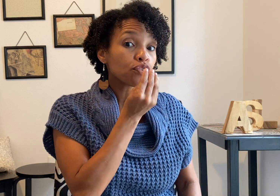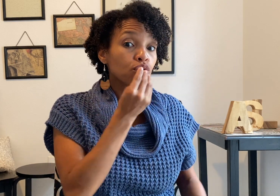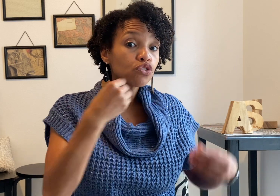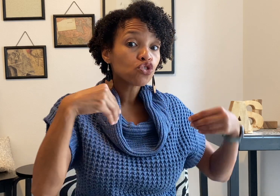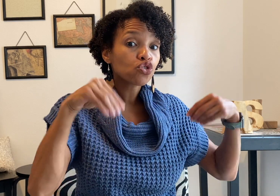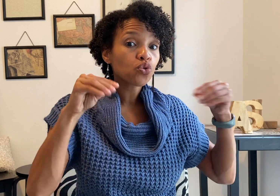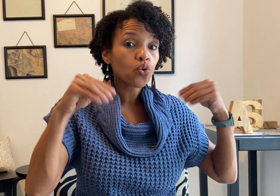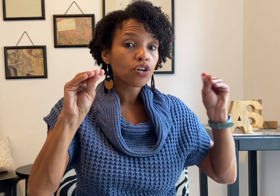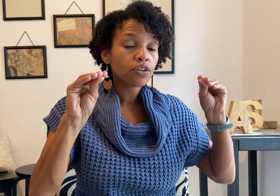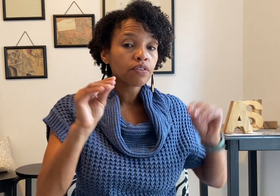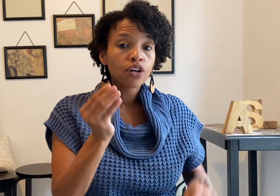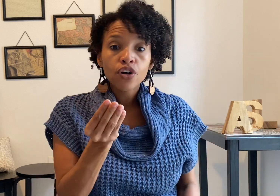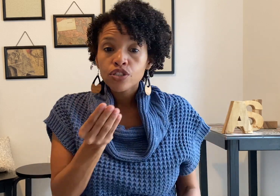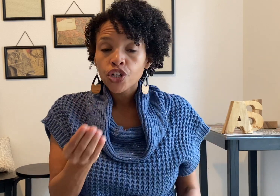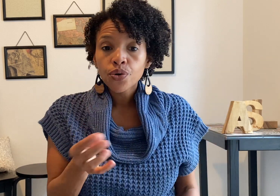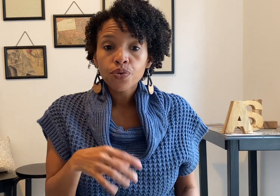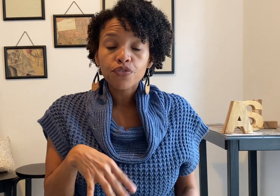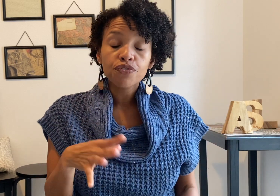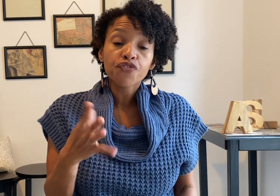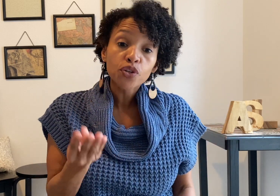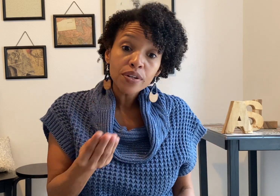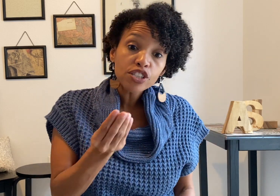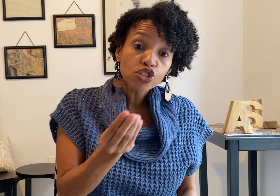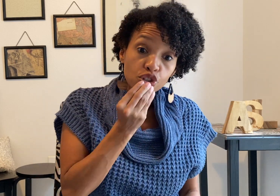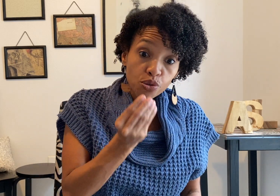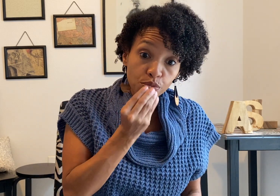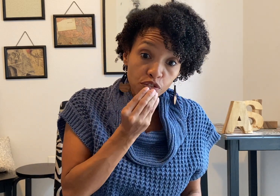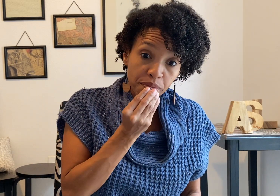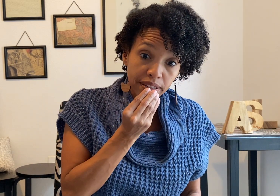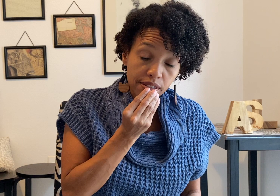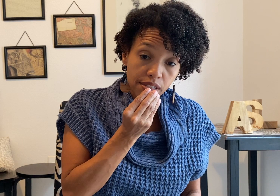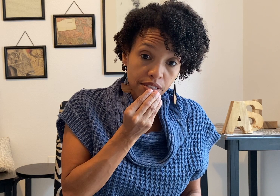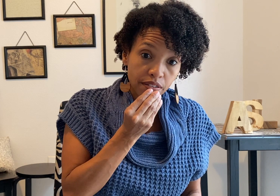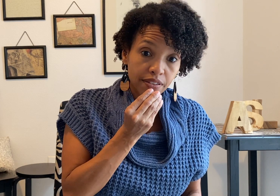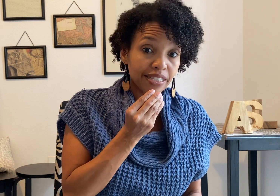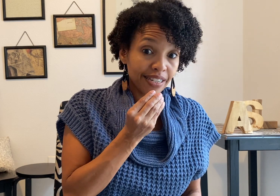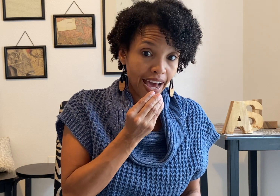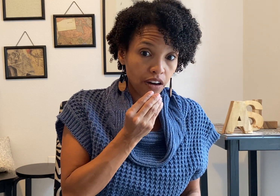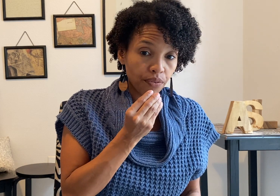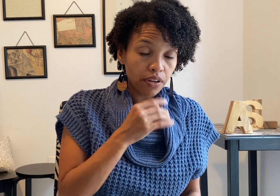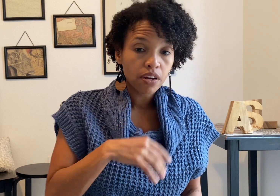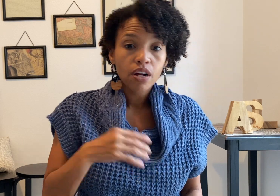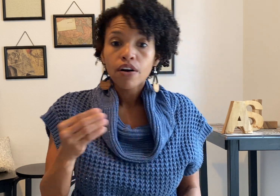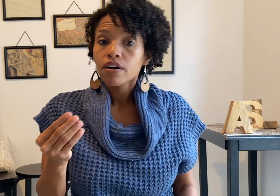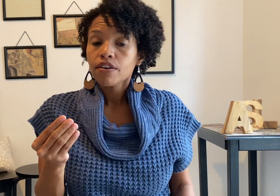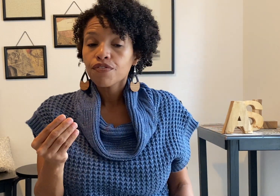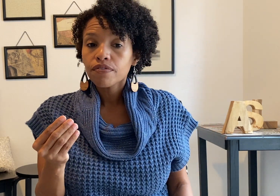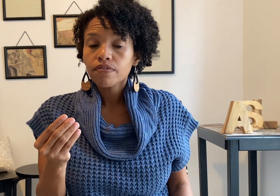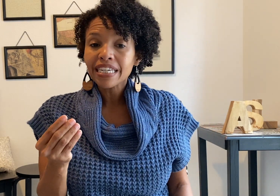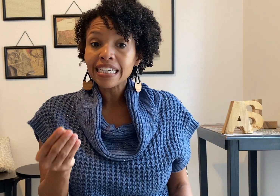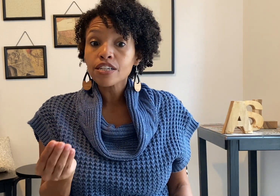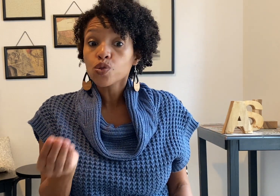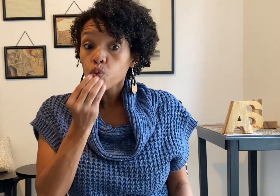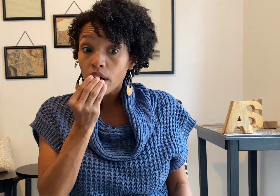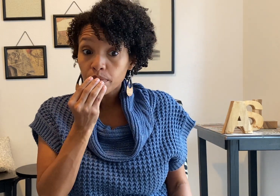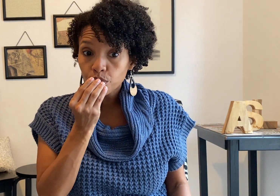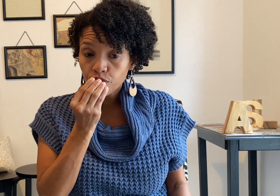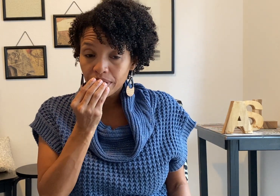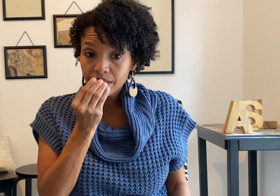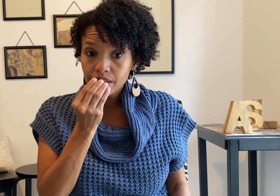Food store. So food is 2 movements, it's a noun. Eat is 1 movement, it's